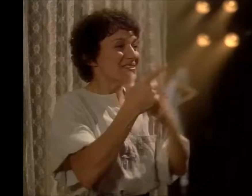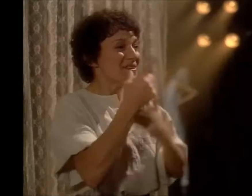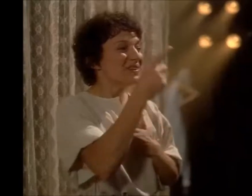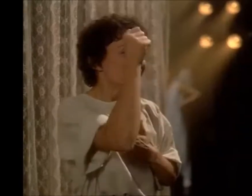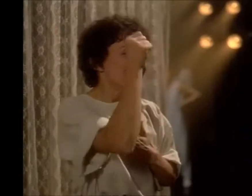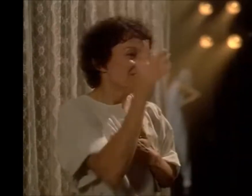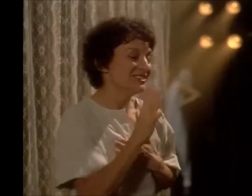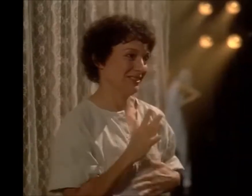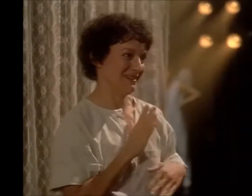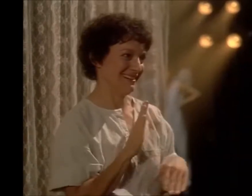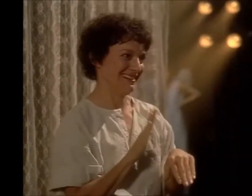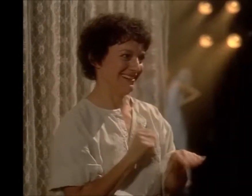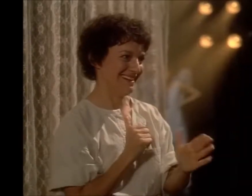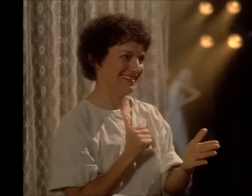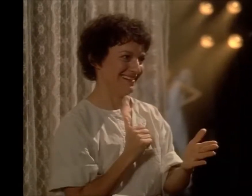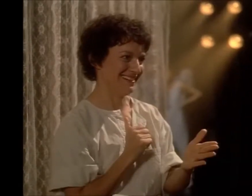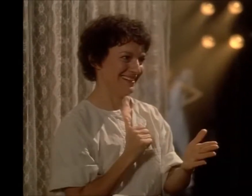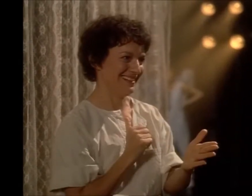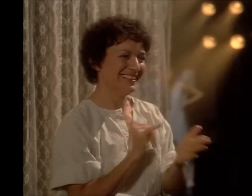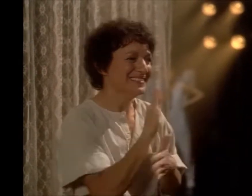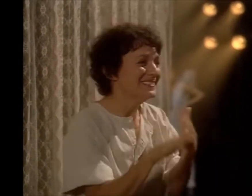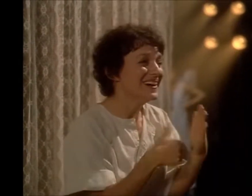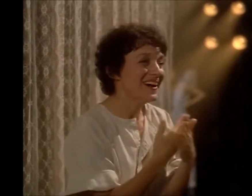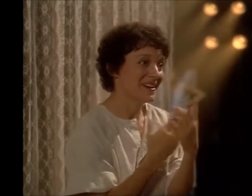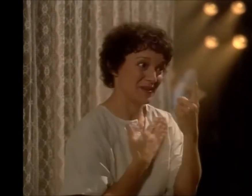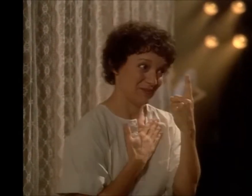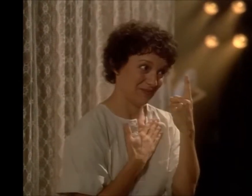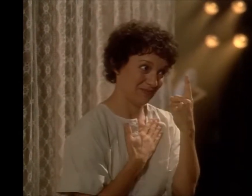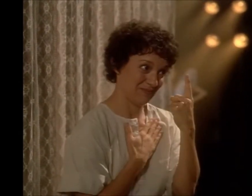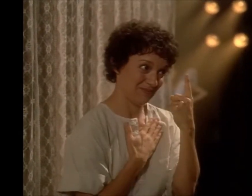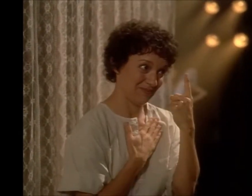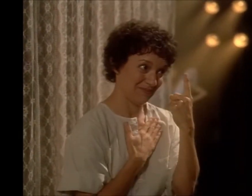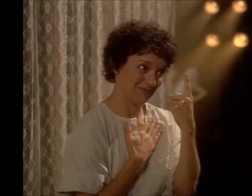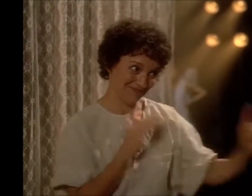Just one gentleman call? That's all, just one.